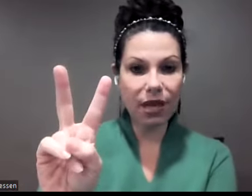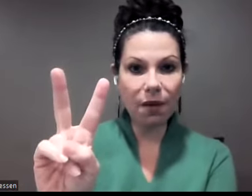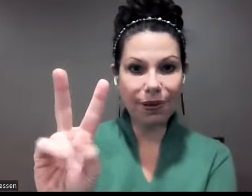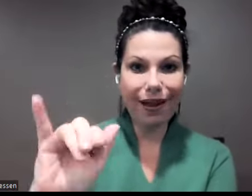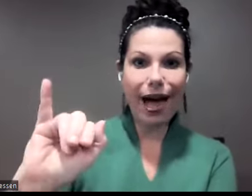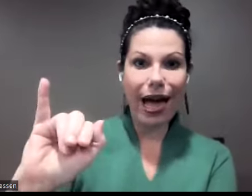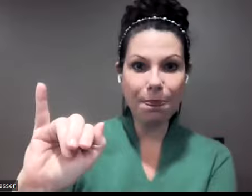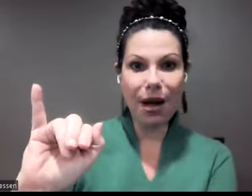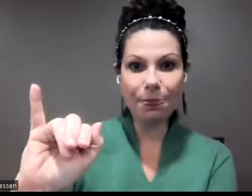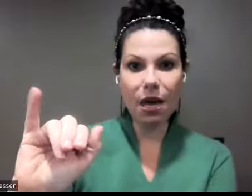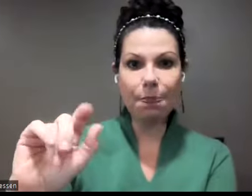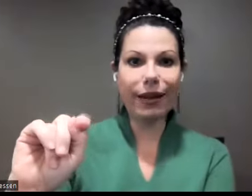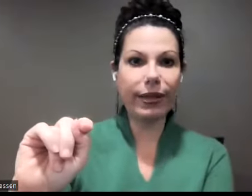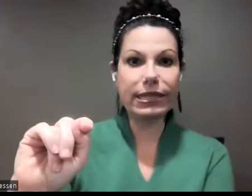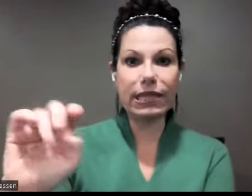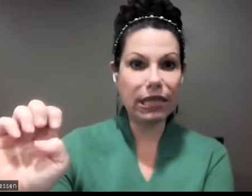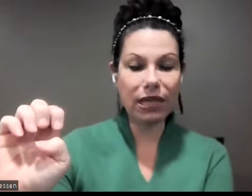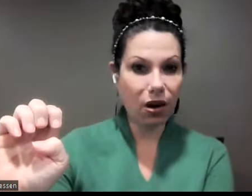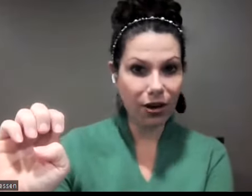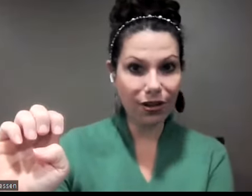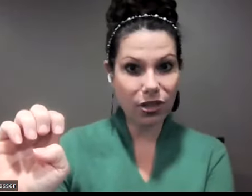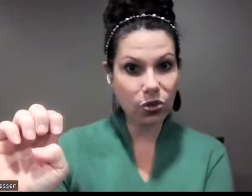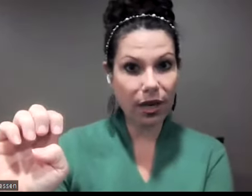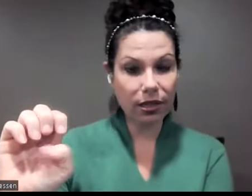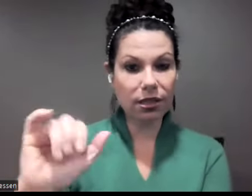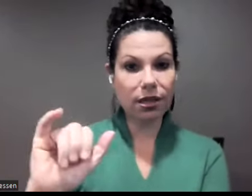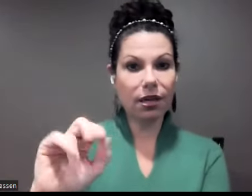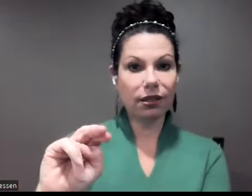up, I pops up, and then T-E are your last 2 letters.